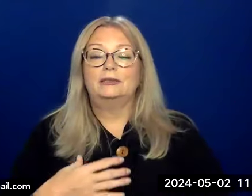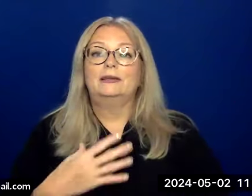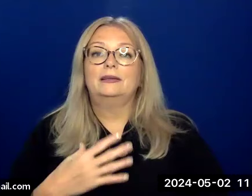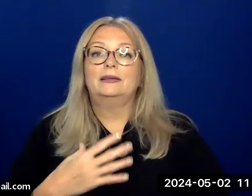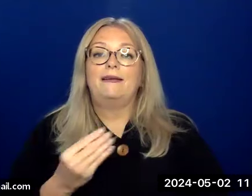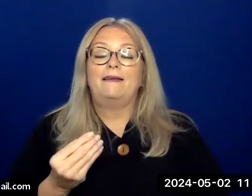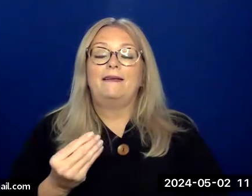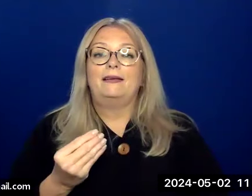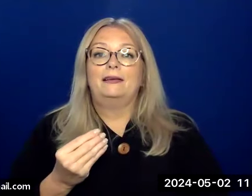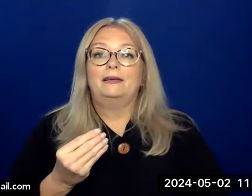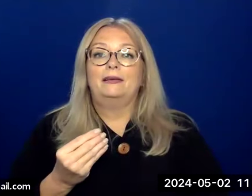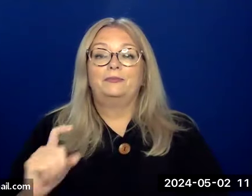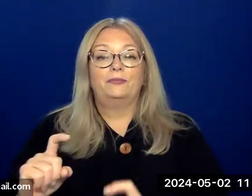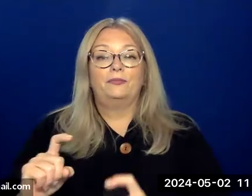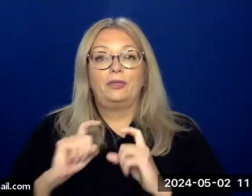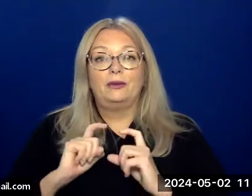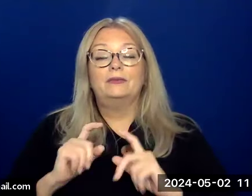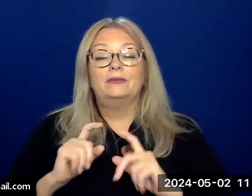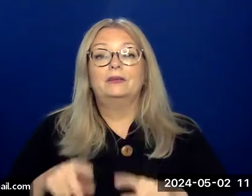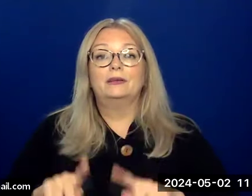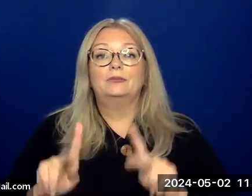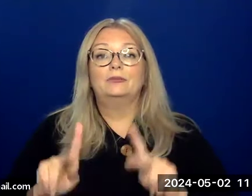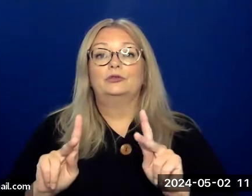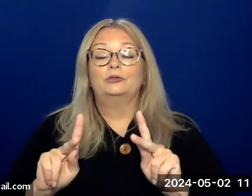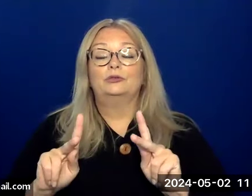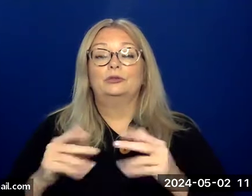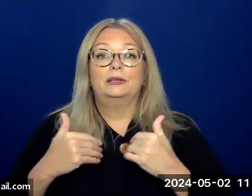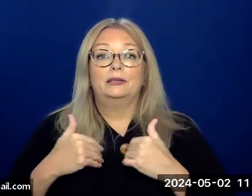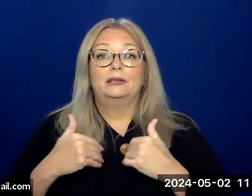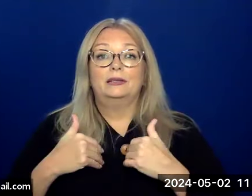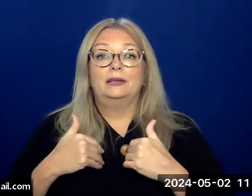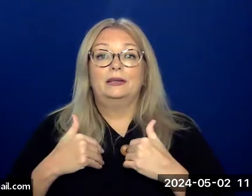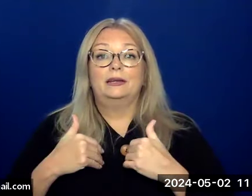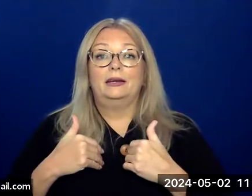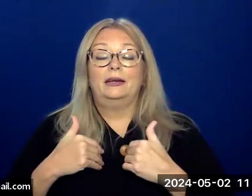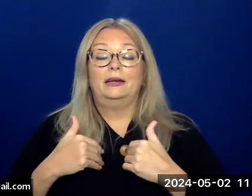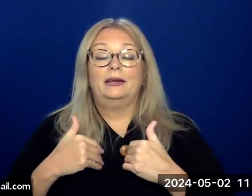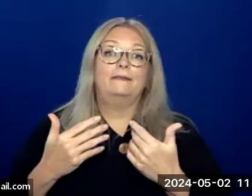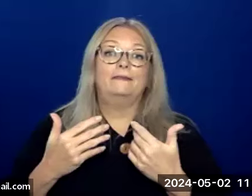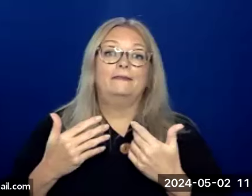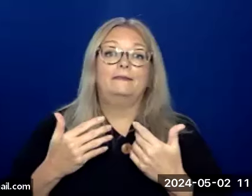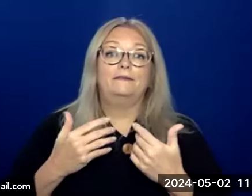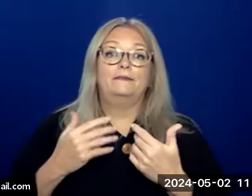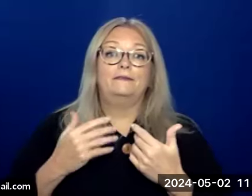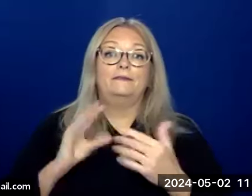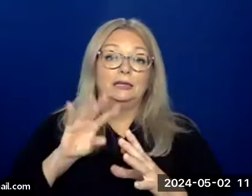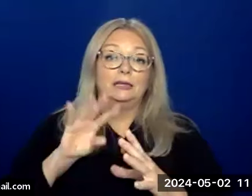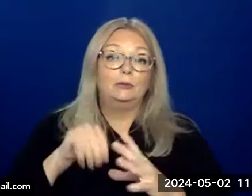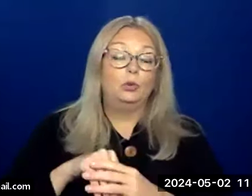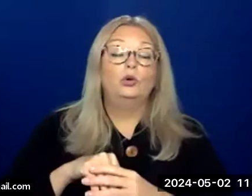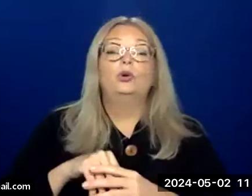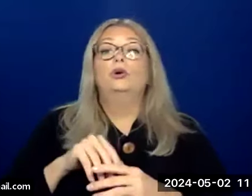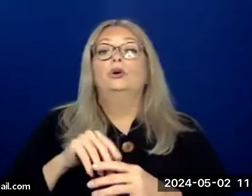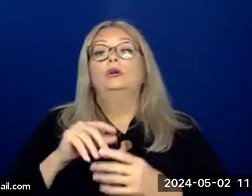giving us all an opportunity to have input on the licensing process.